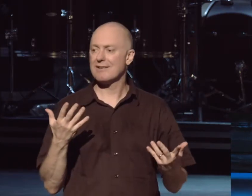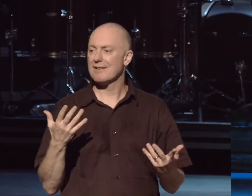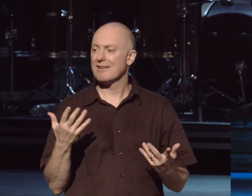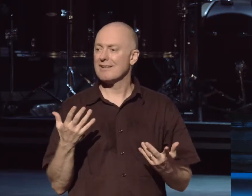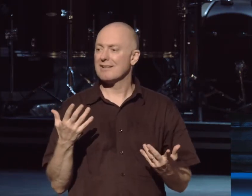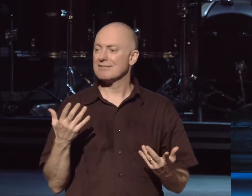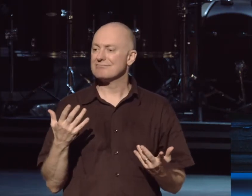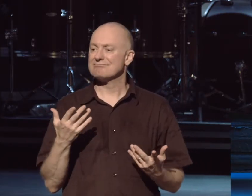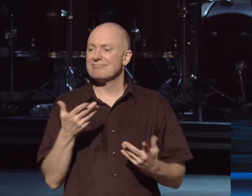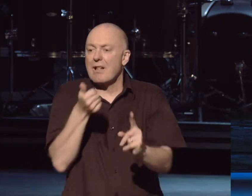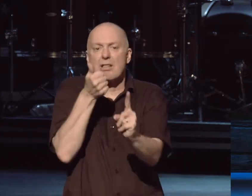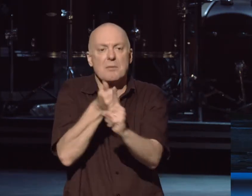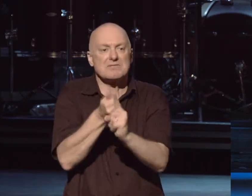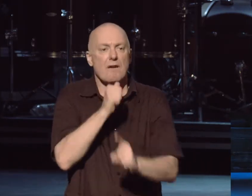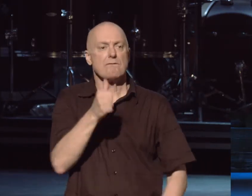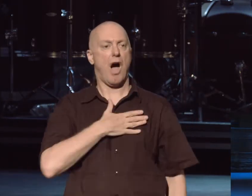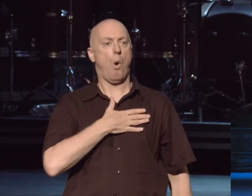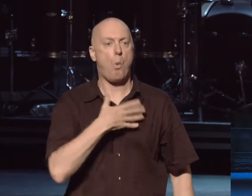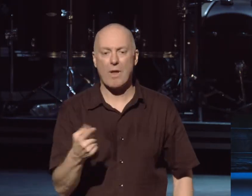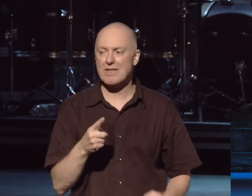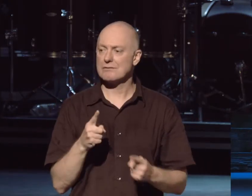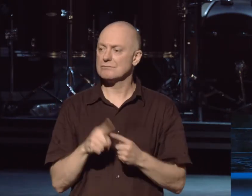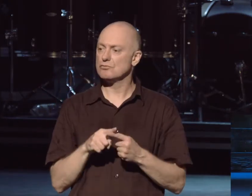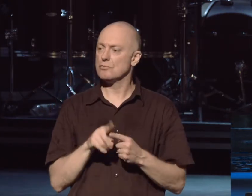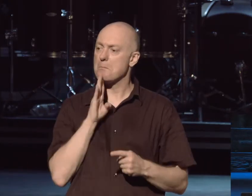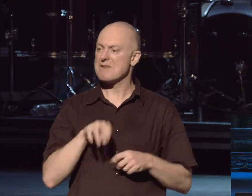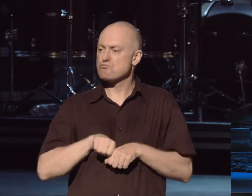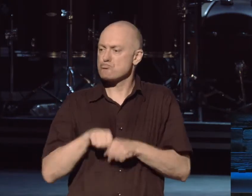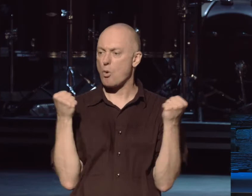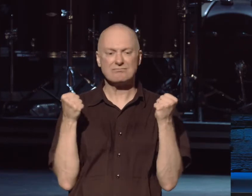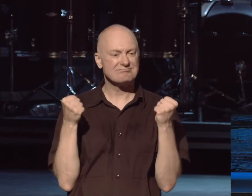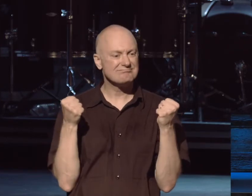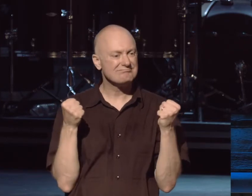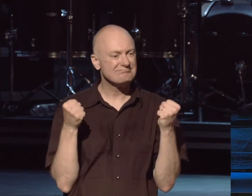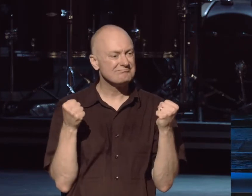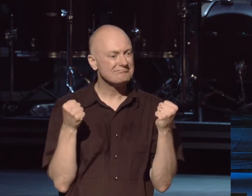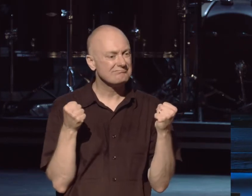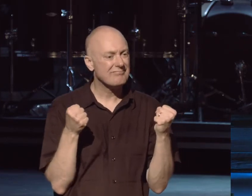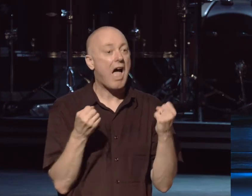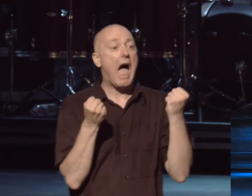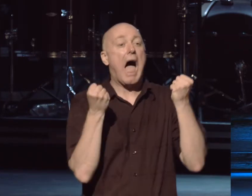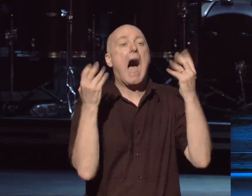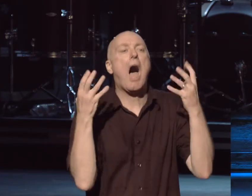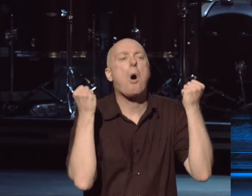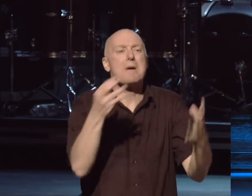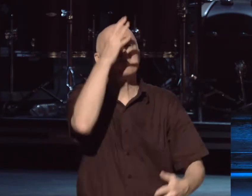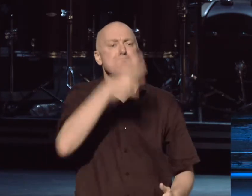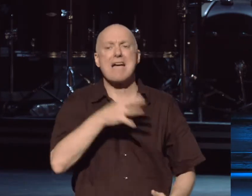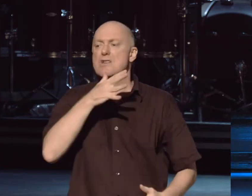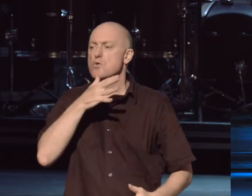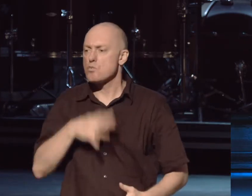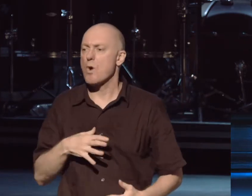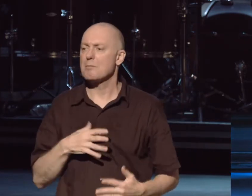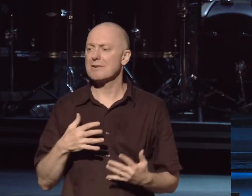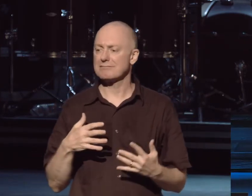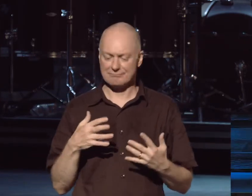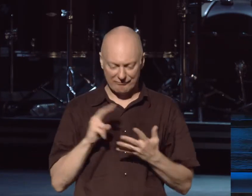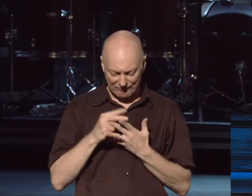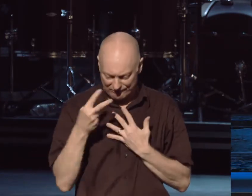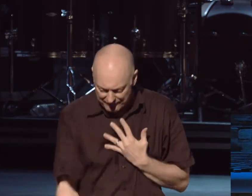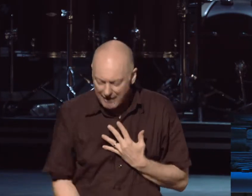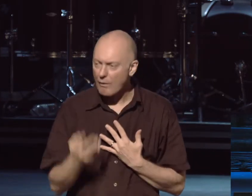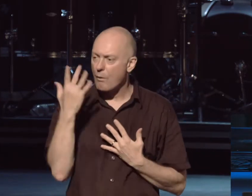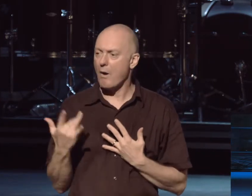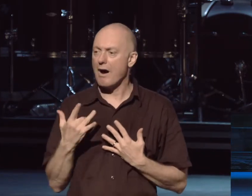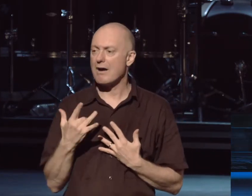God because they are not willing to be broken down? How many men and women have been brought down by God because they are not willing in their